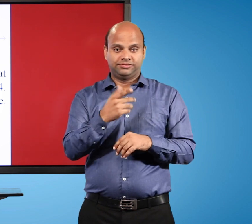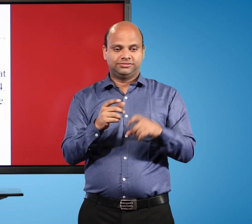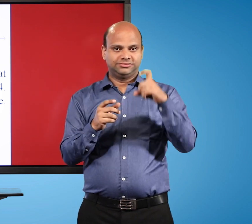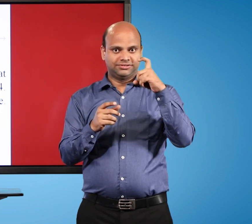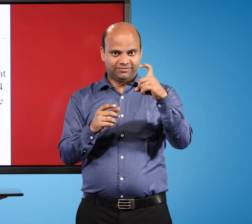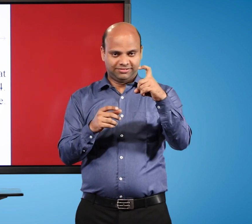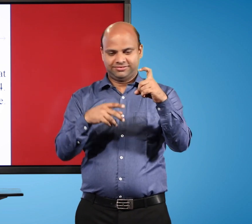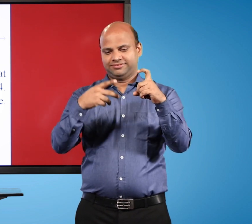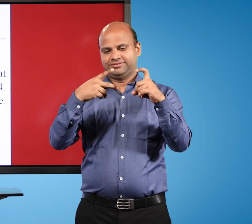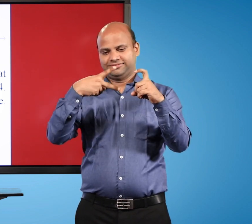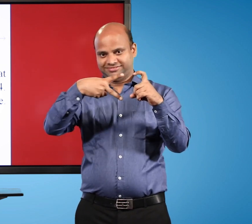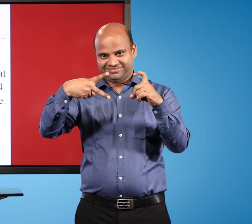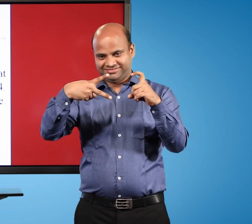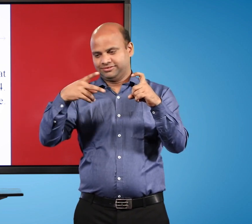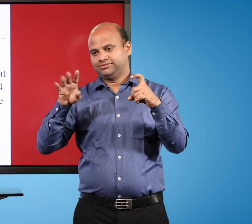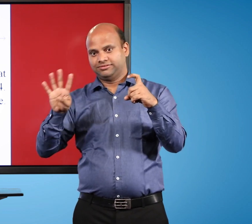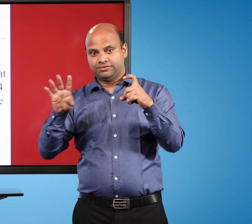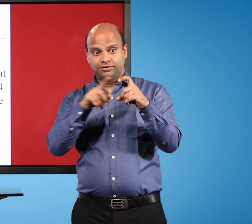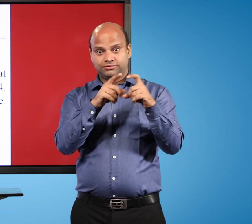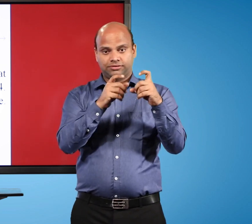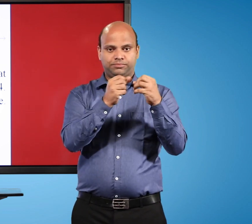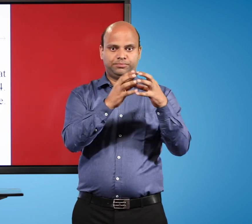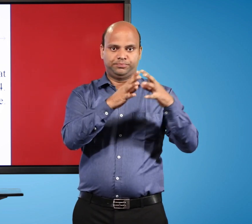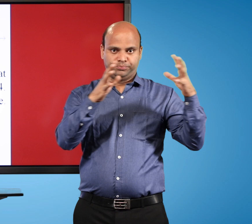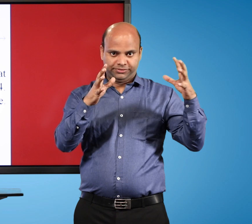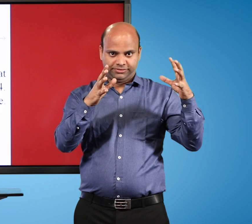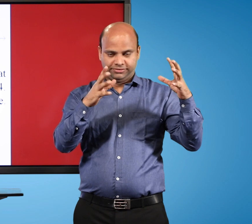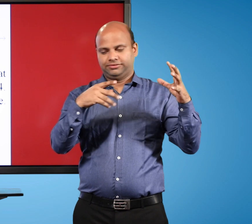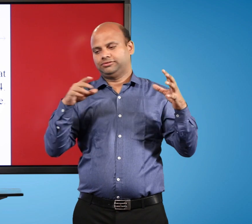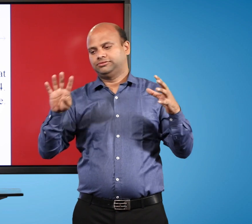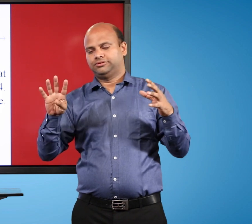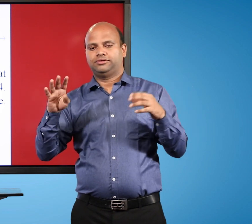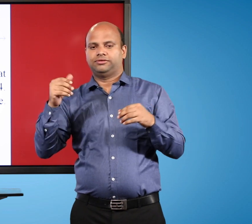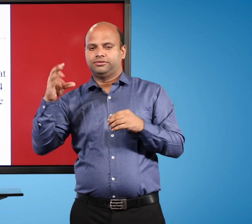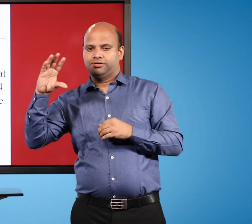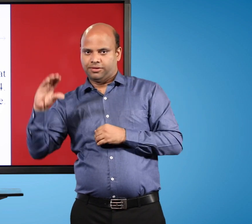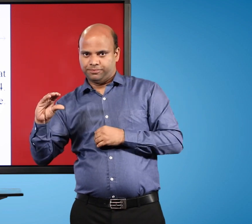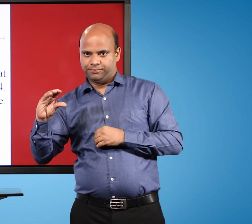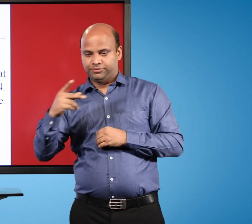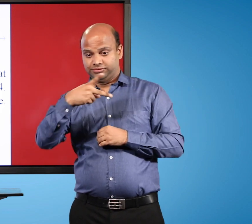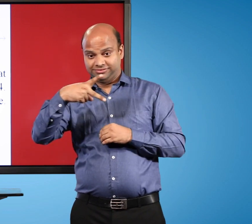This number 7 is greater than 4. That is, 7 is greater than 4.